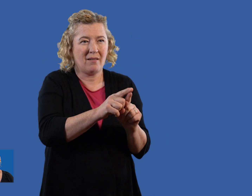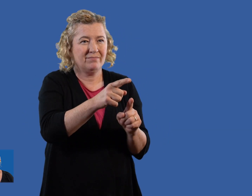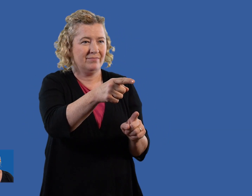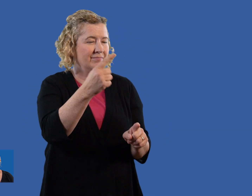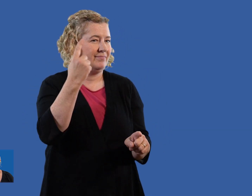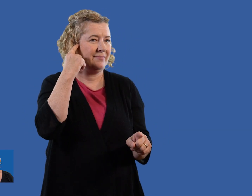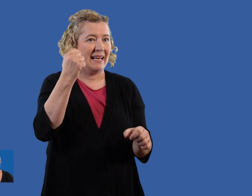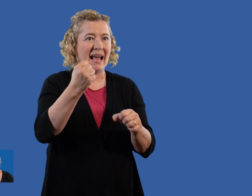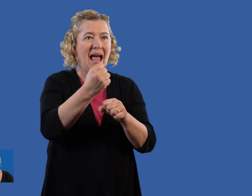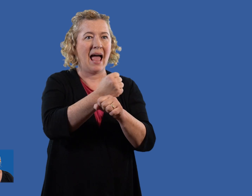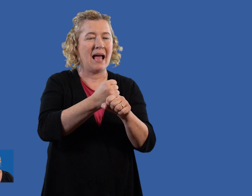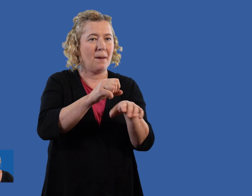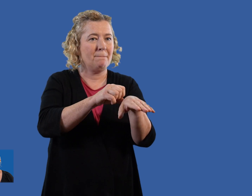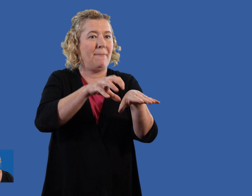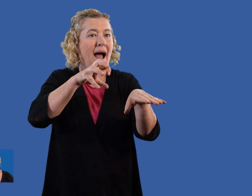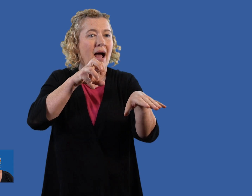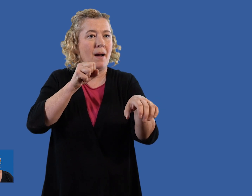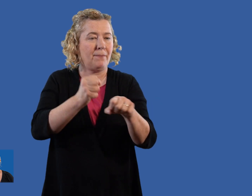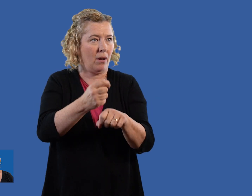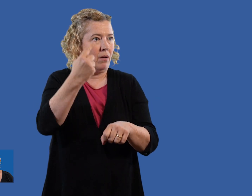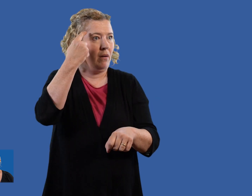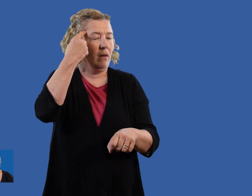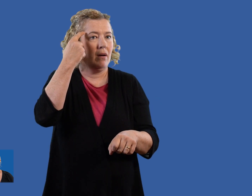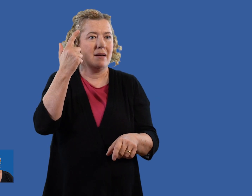For example, you may hear a car backfire and relive